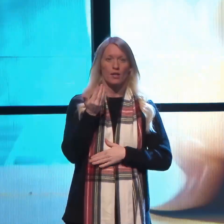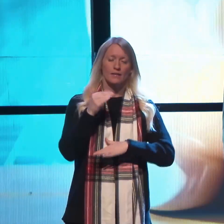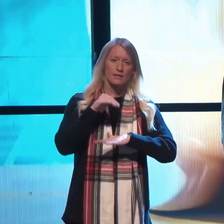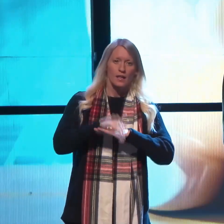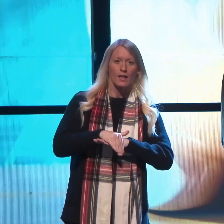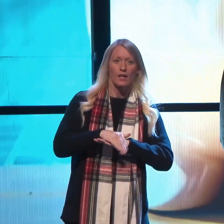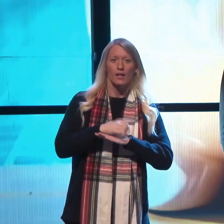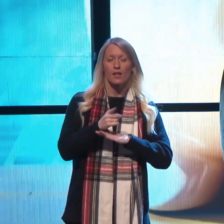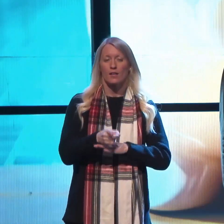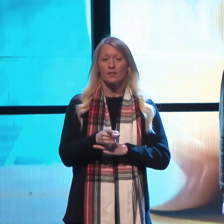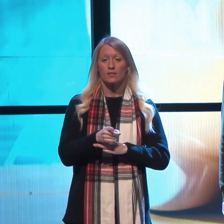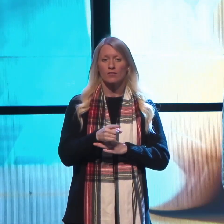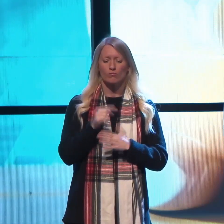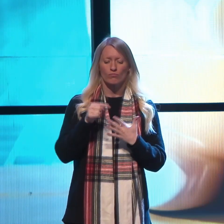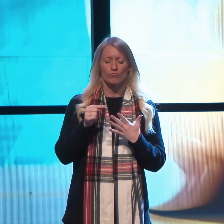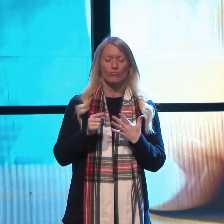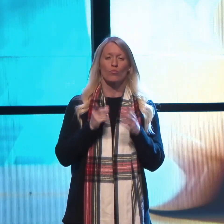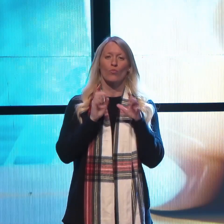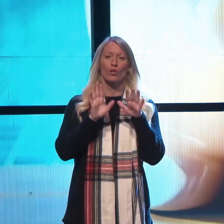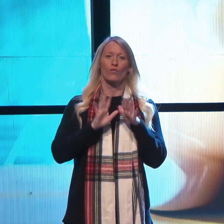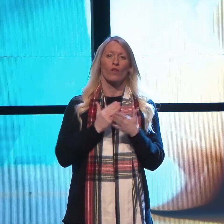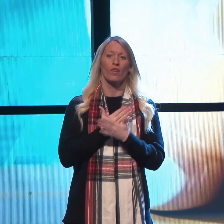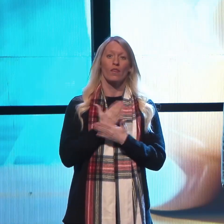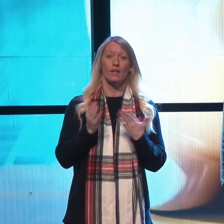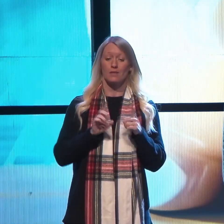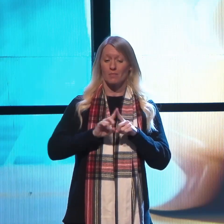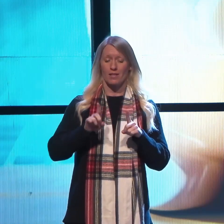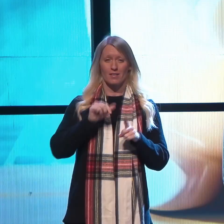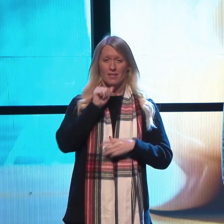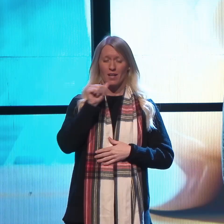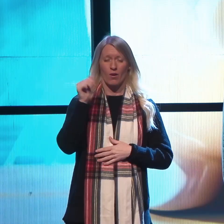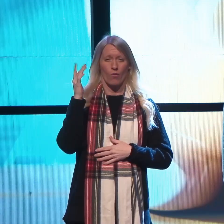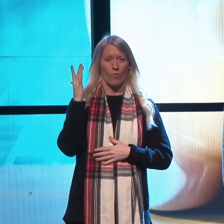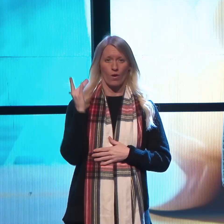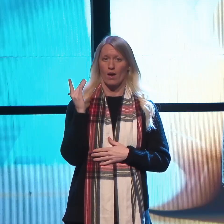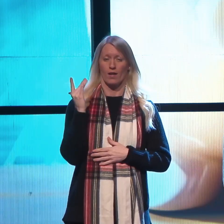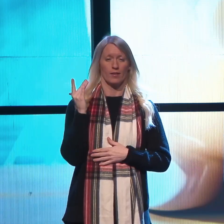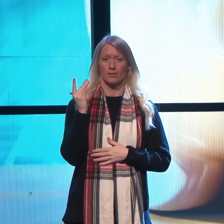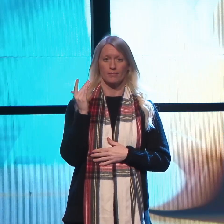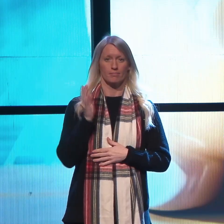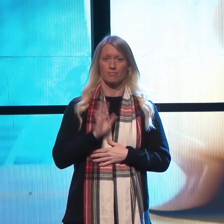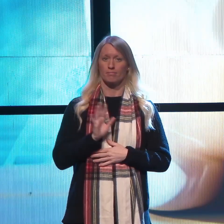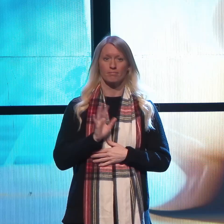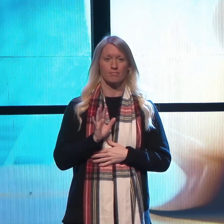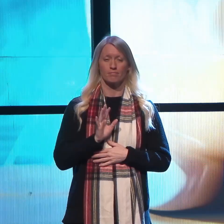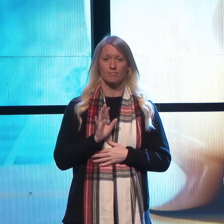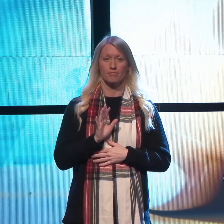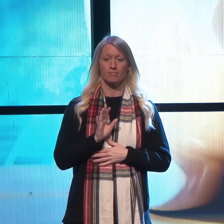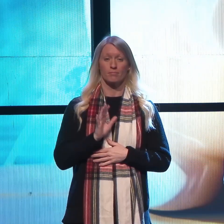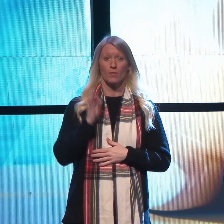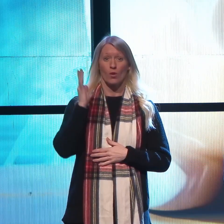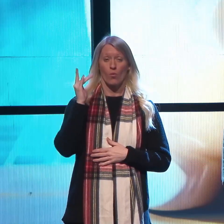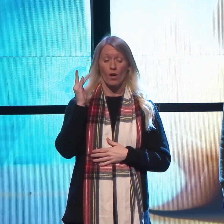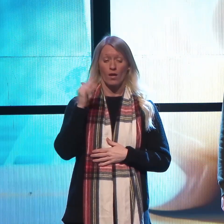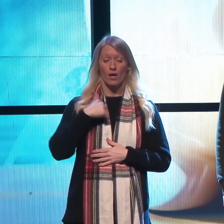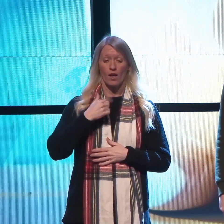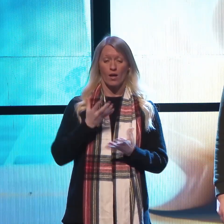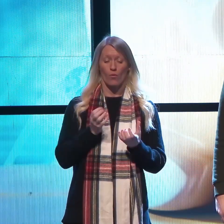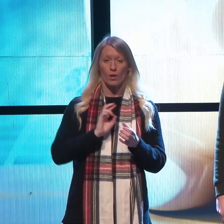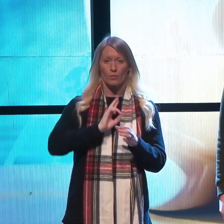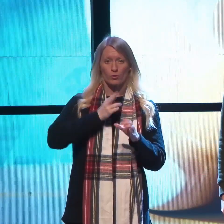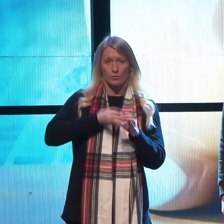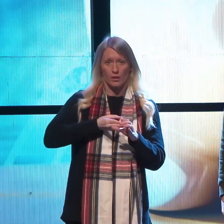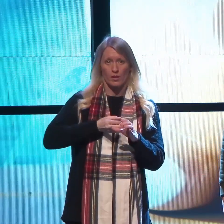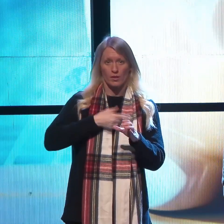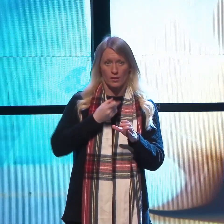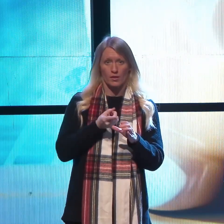solid investments. Like those are all wonderful things, but that's not the why. The why is I want to participate in the ending of